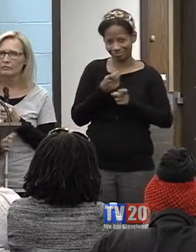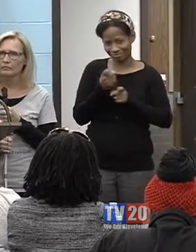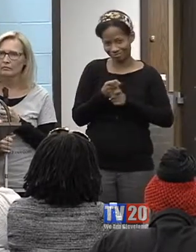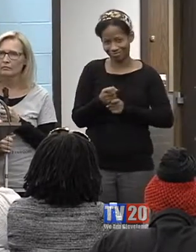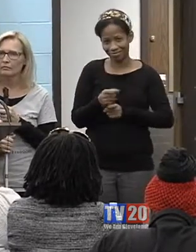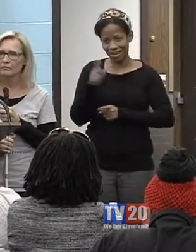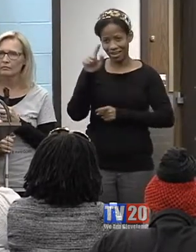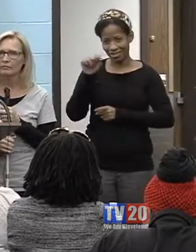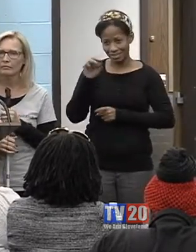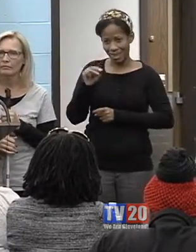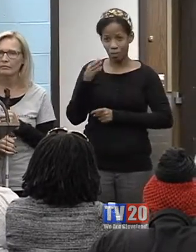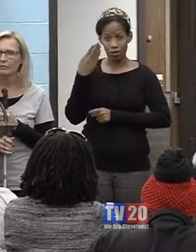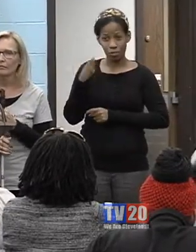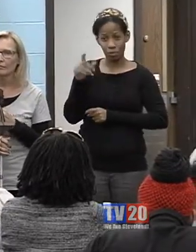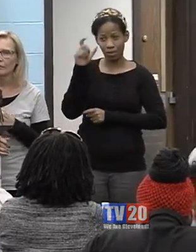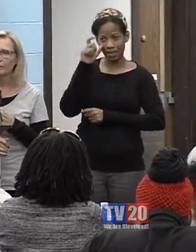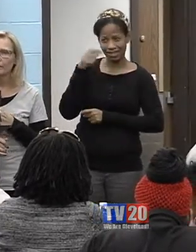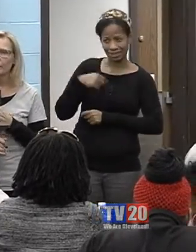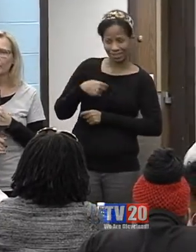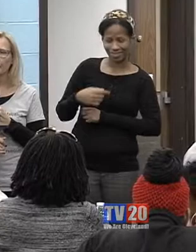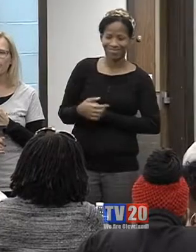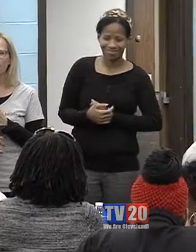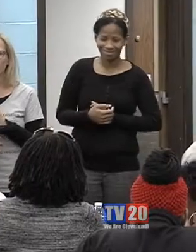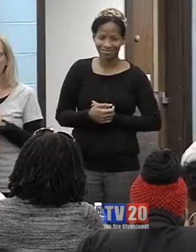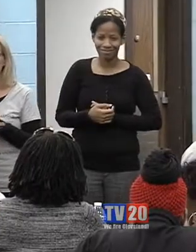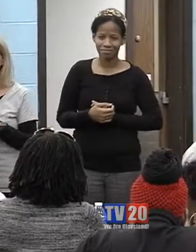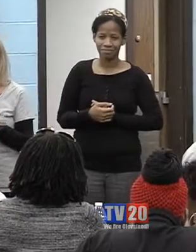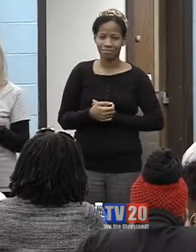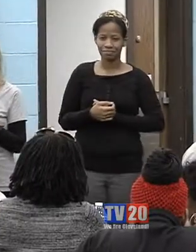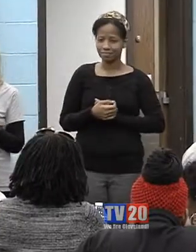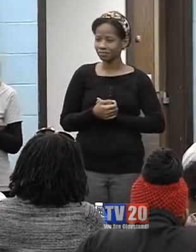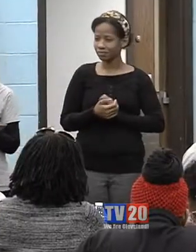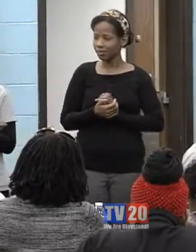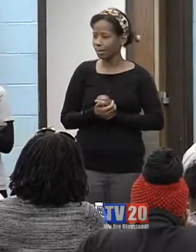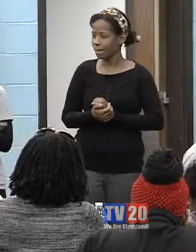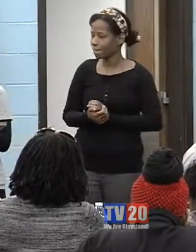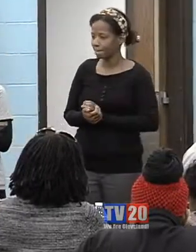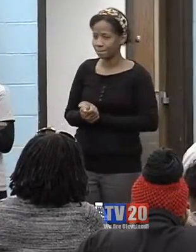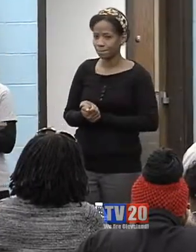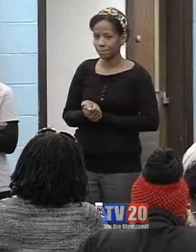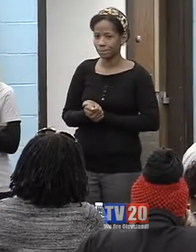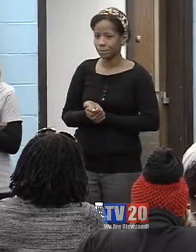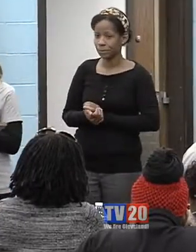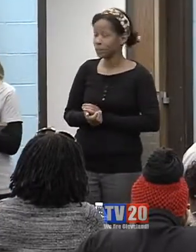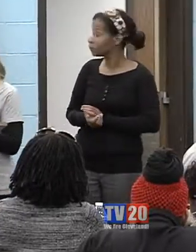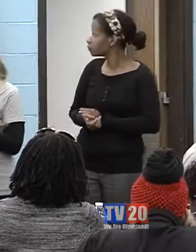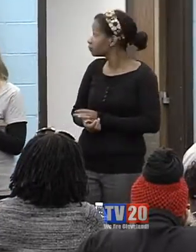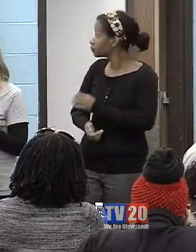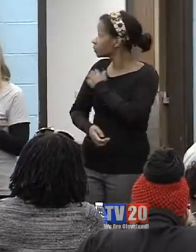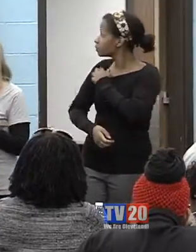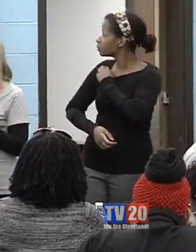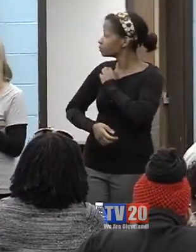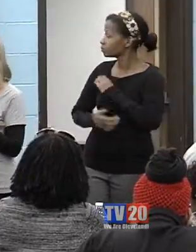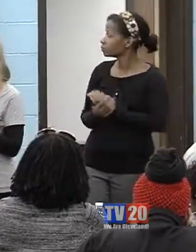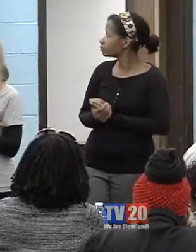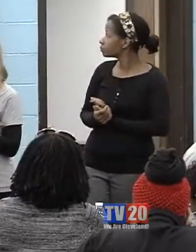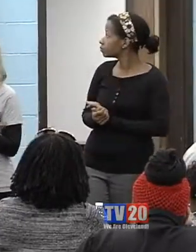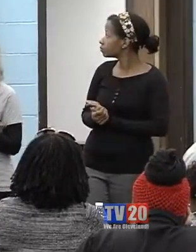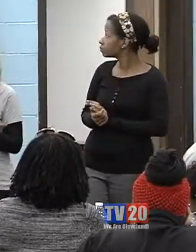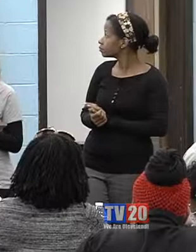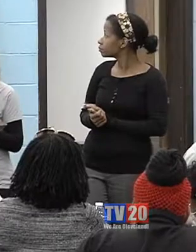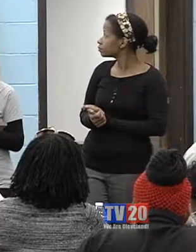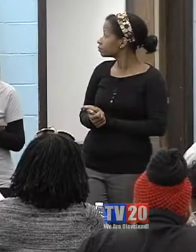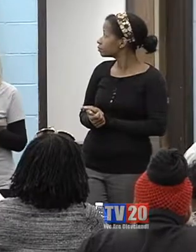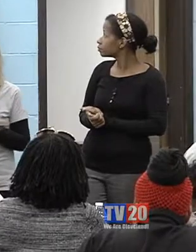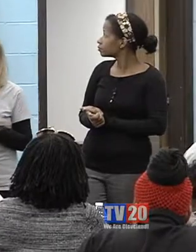trivial compared to what we're doing now, but it gets the idea across, so. People first. Tools, techniques,